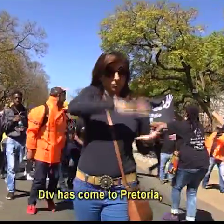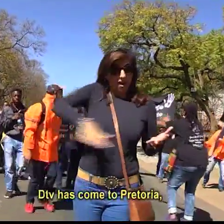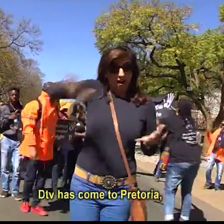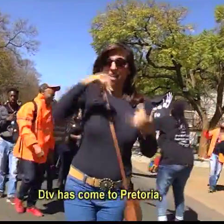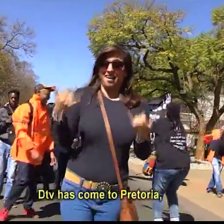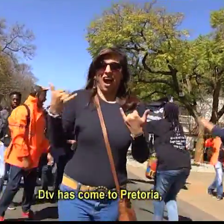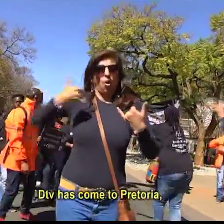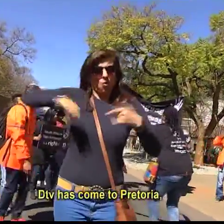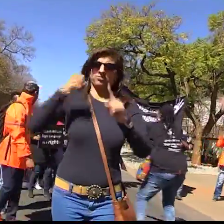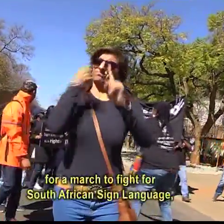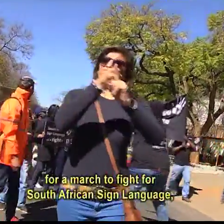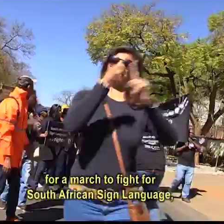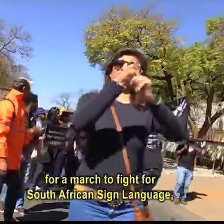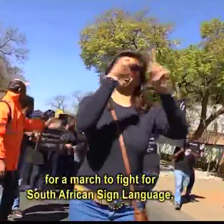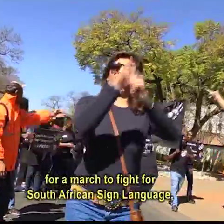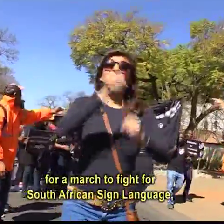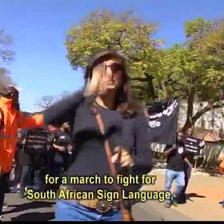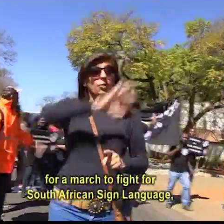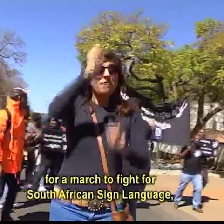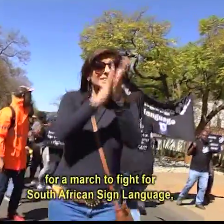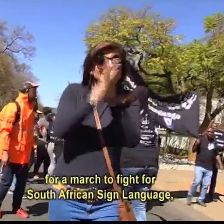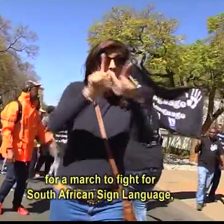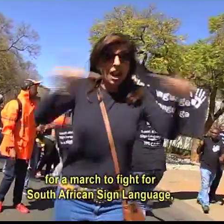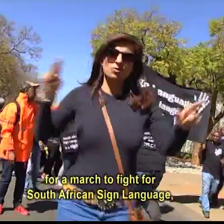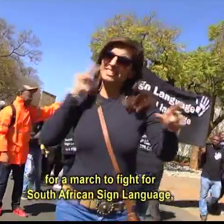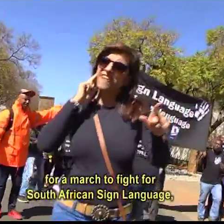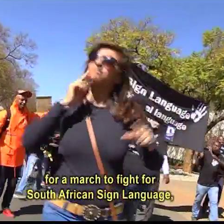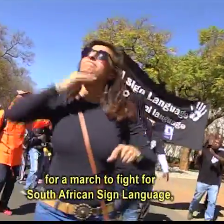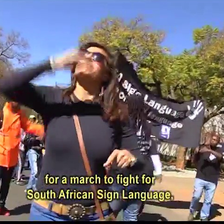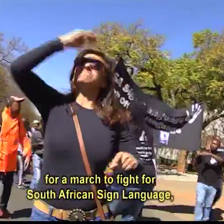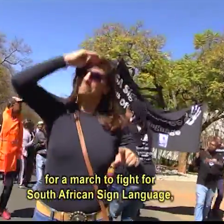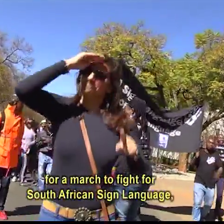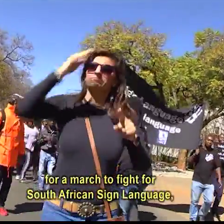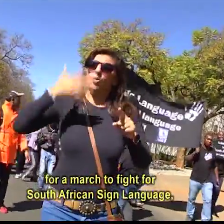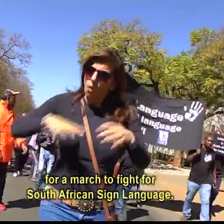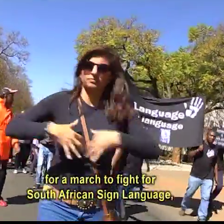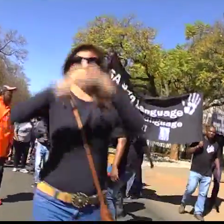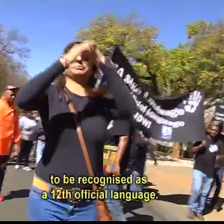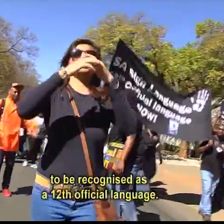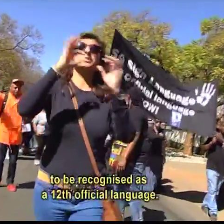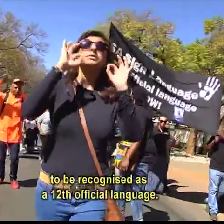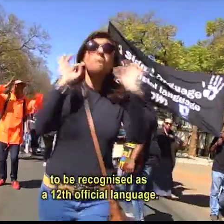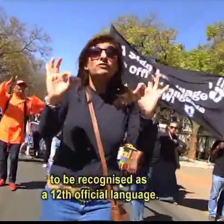DTV has come to Pretoria for a march to fight for South African Sign Language to be recognized as a 12th official